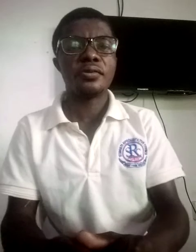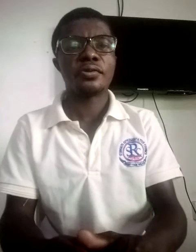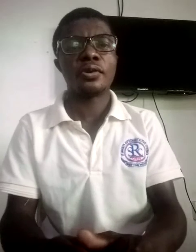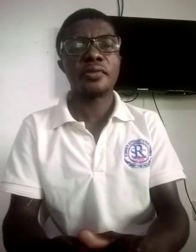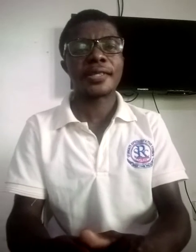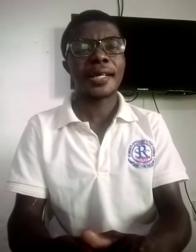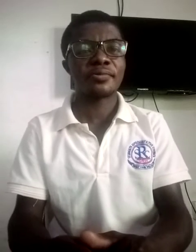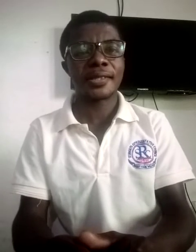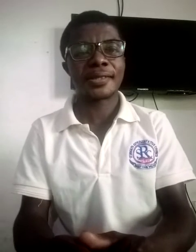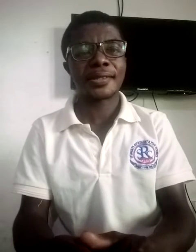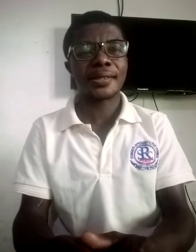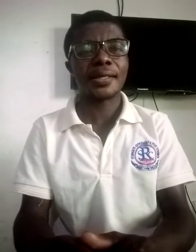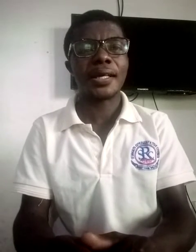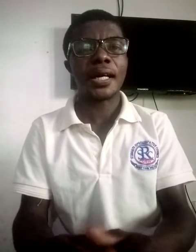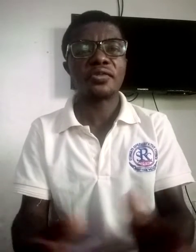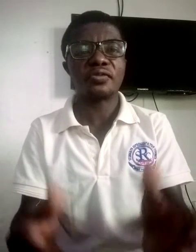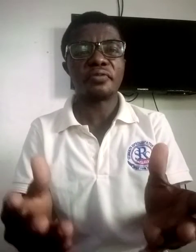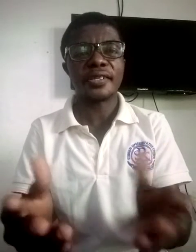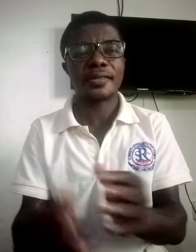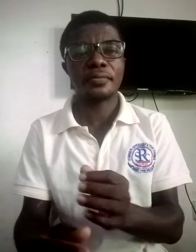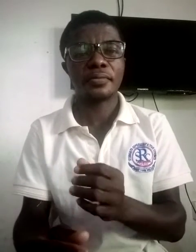So we start with how to greet.